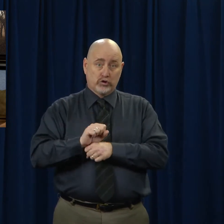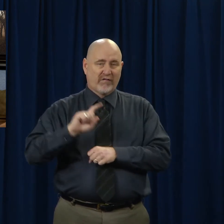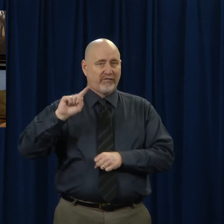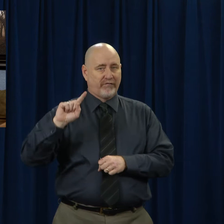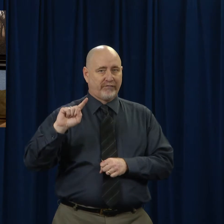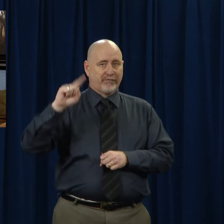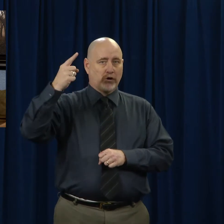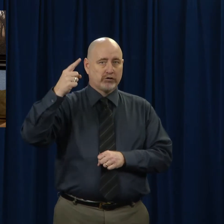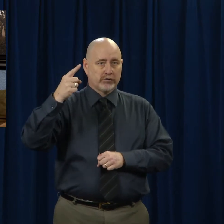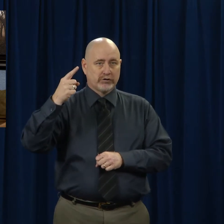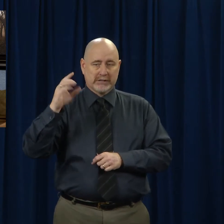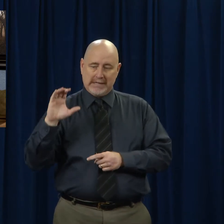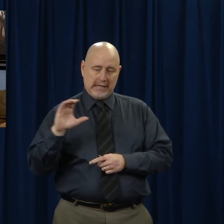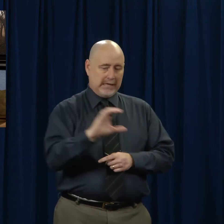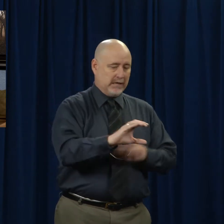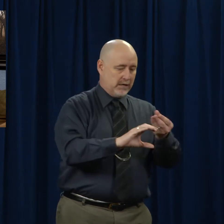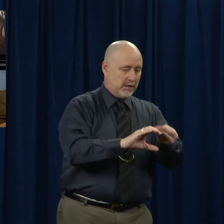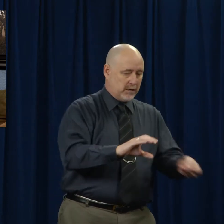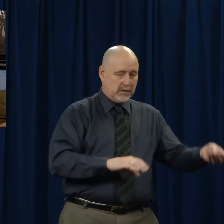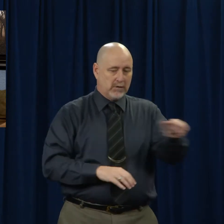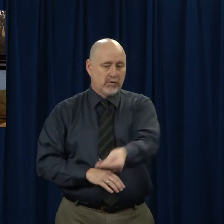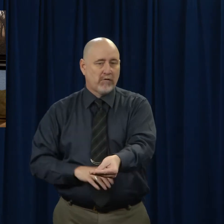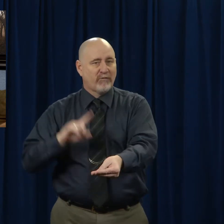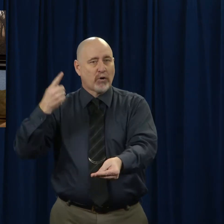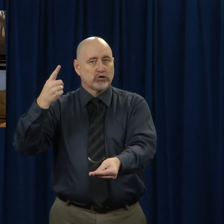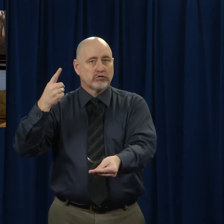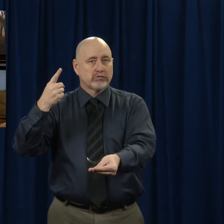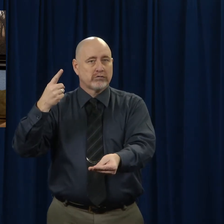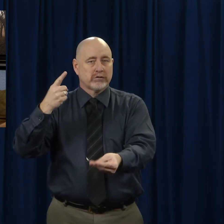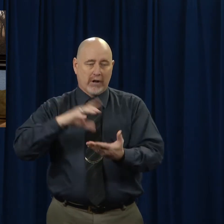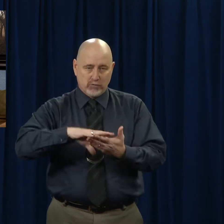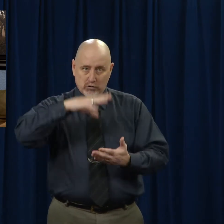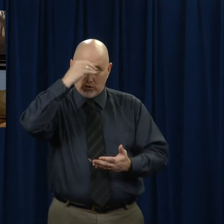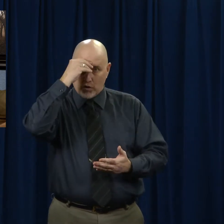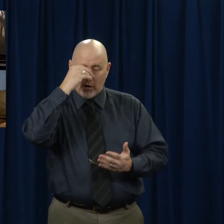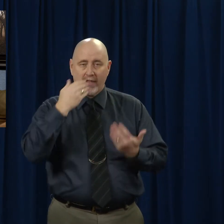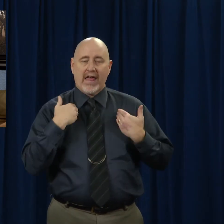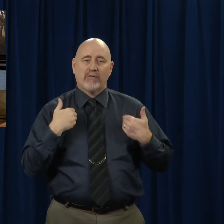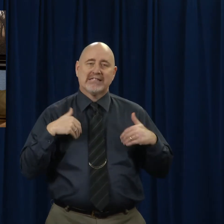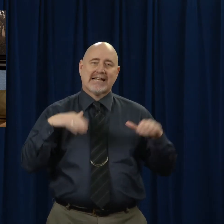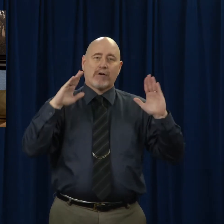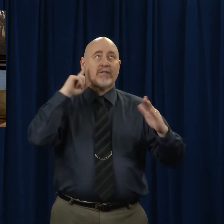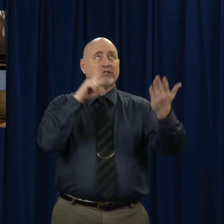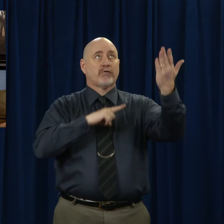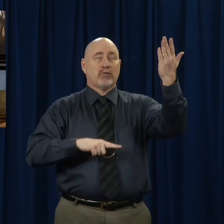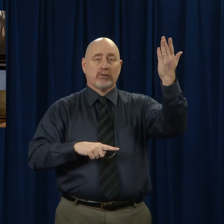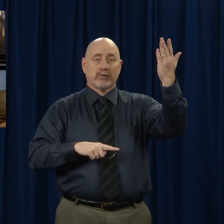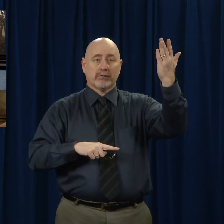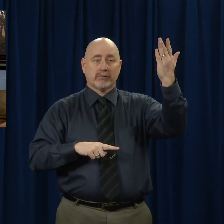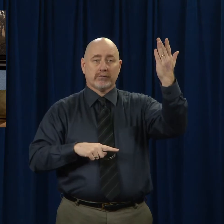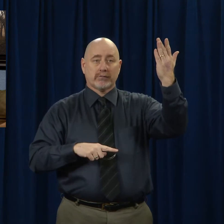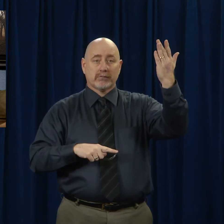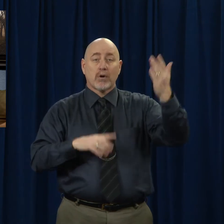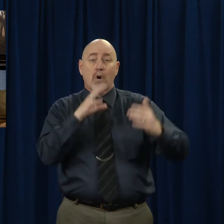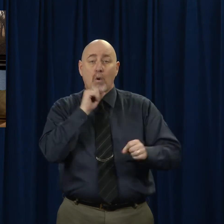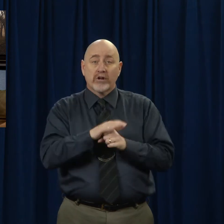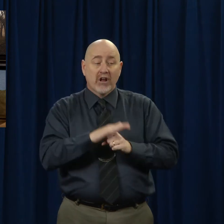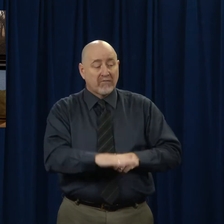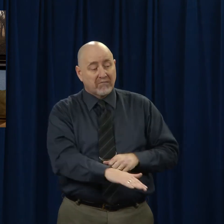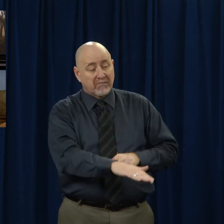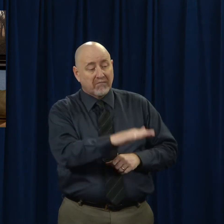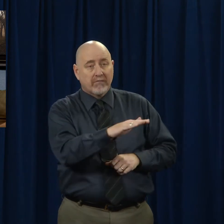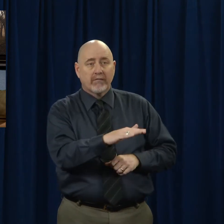needs to come from that allowance. That's important because they need to learn that they sacrifice for the Lord. When they're old